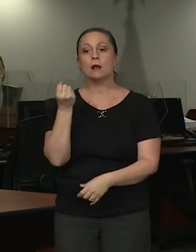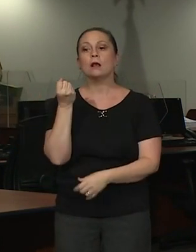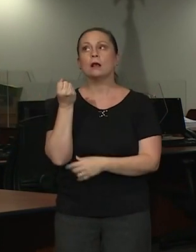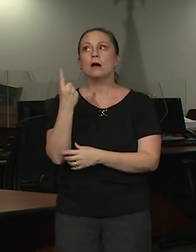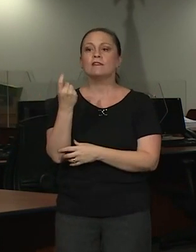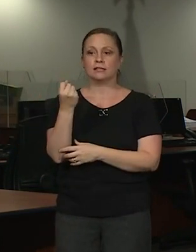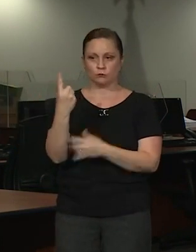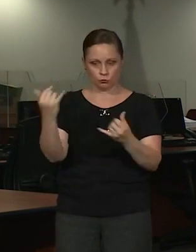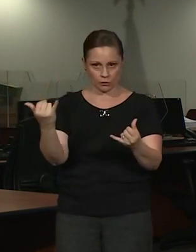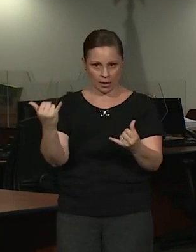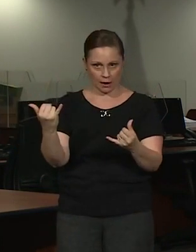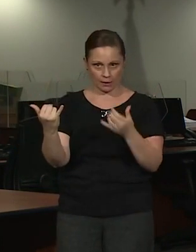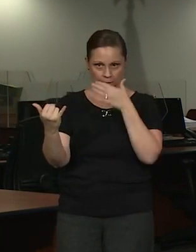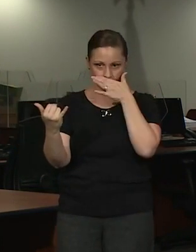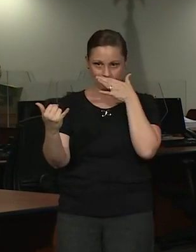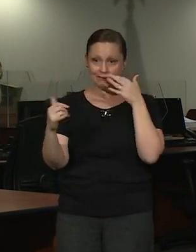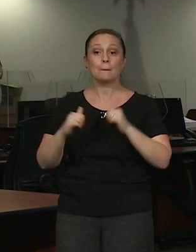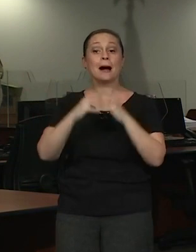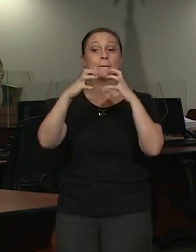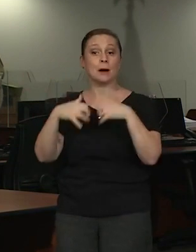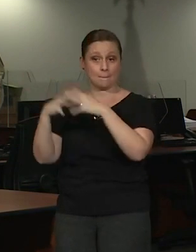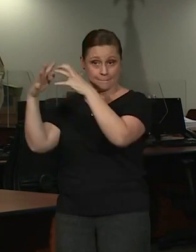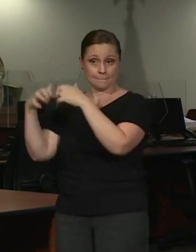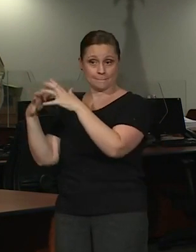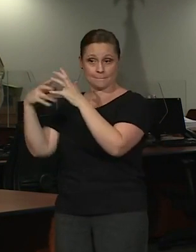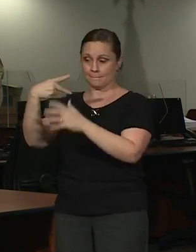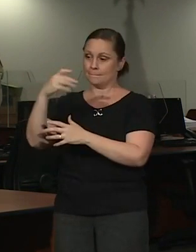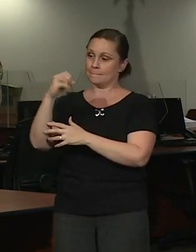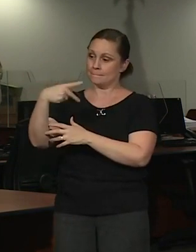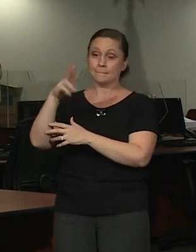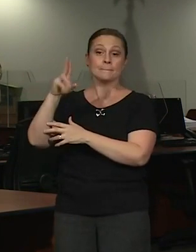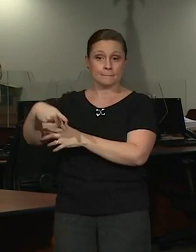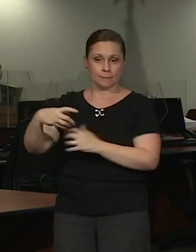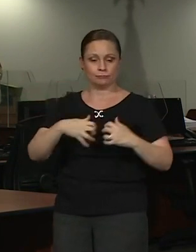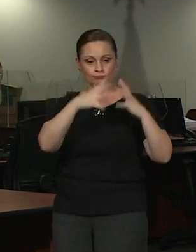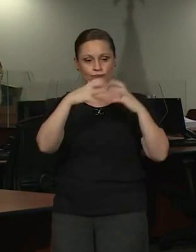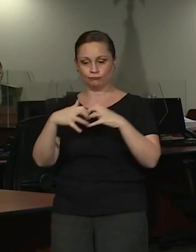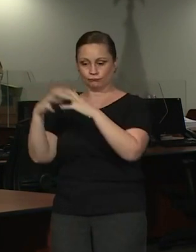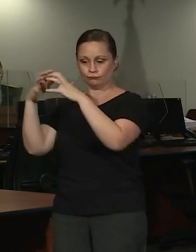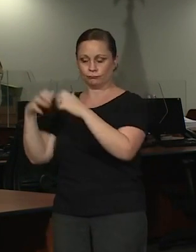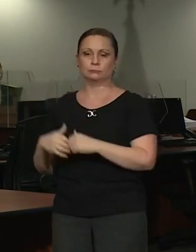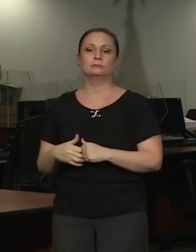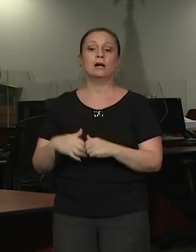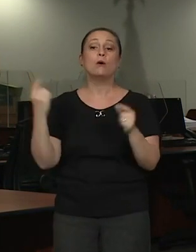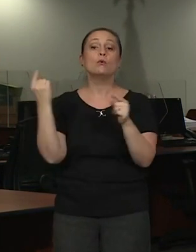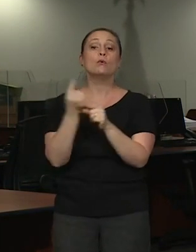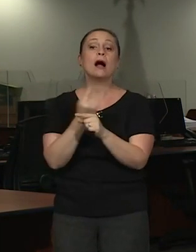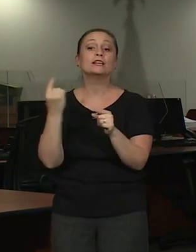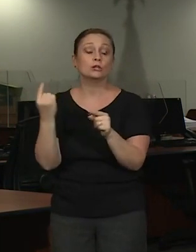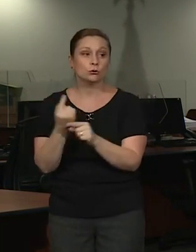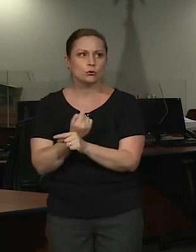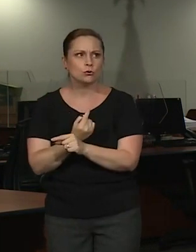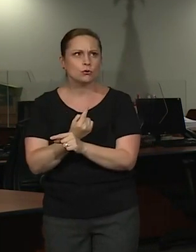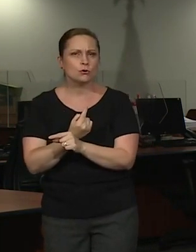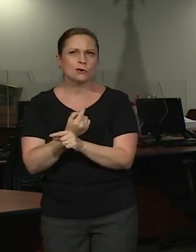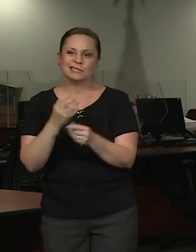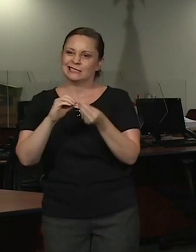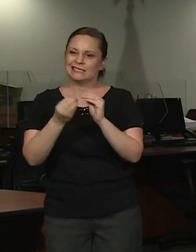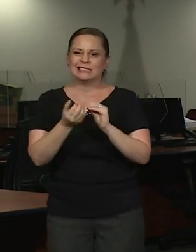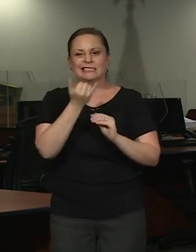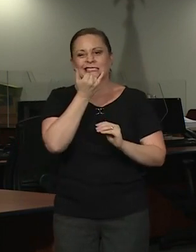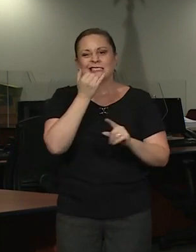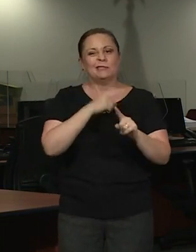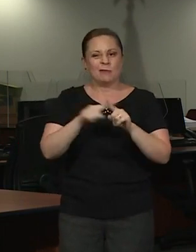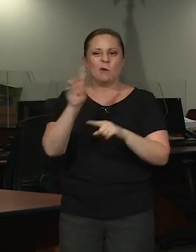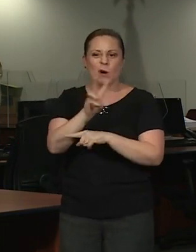11 today, Yep. the pop-up testing That's sites. the pop-up testing. And then the regular testing sites, I'm going to get the number wrong, but it's on our